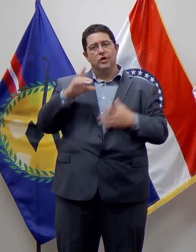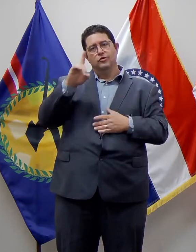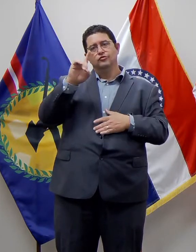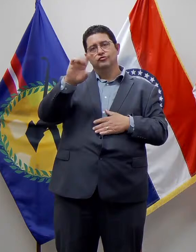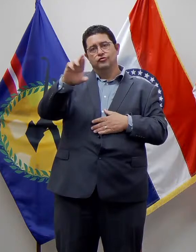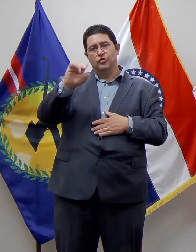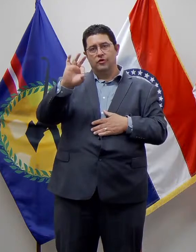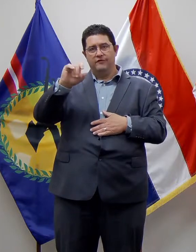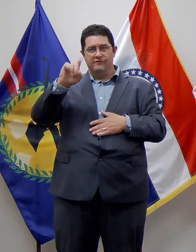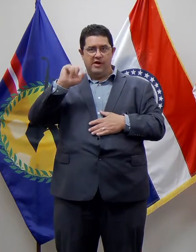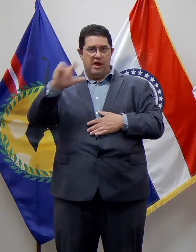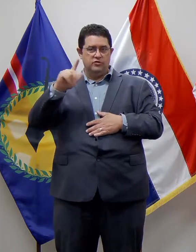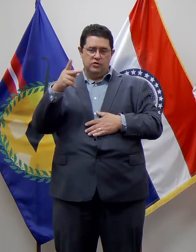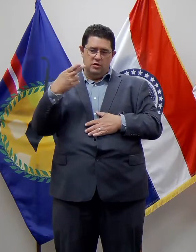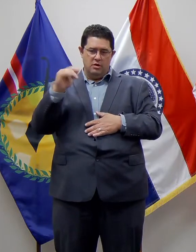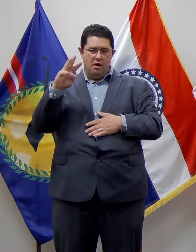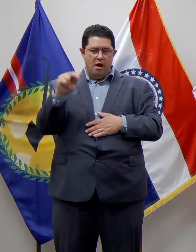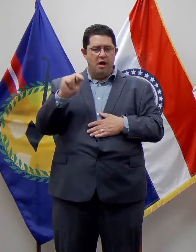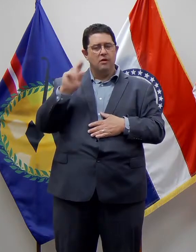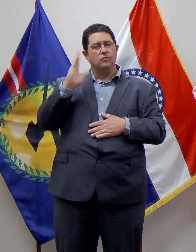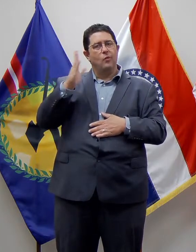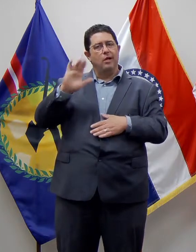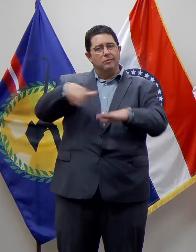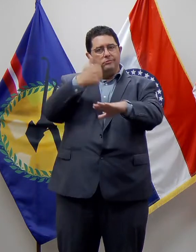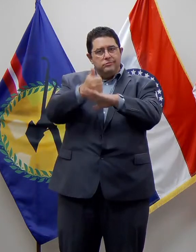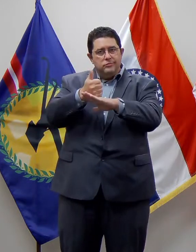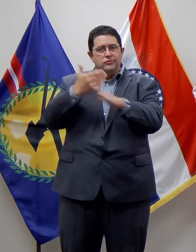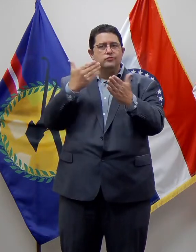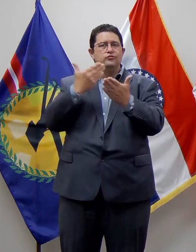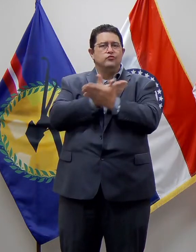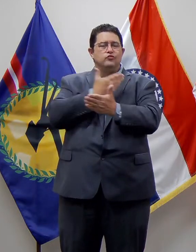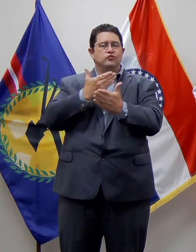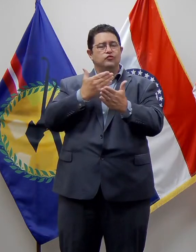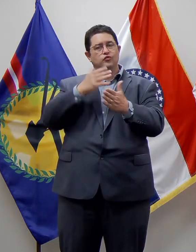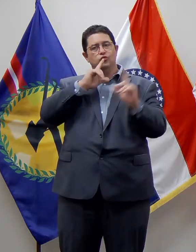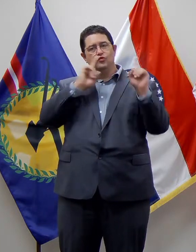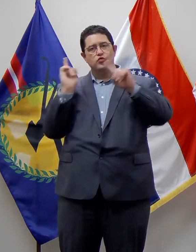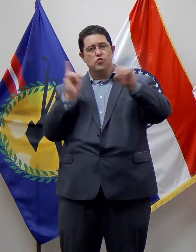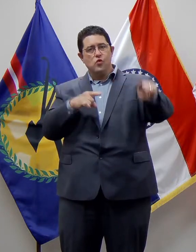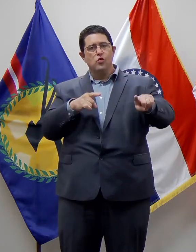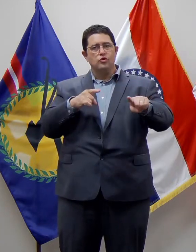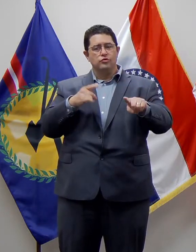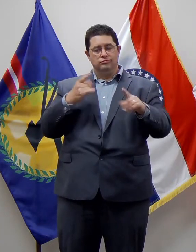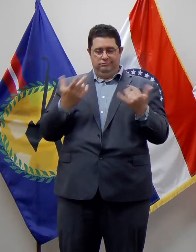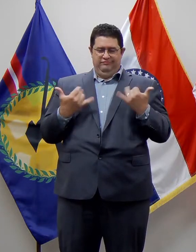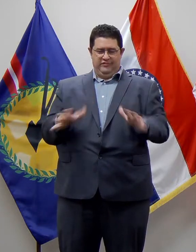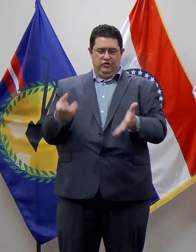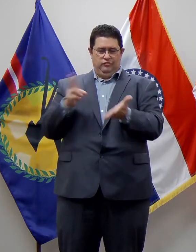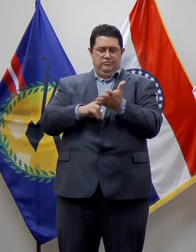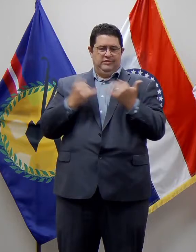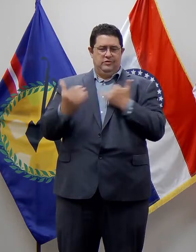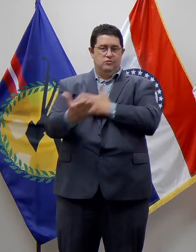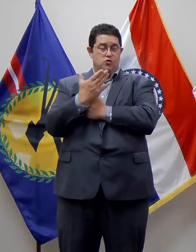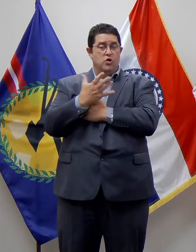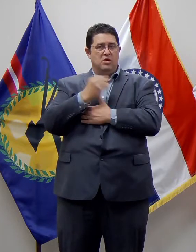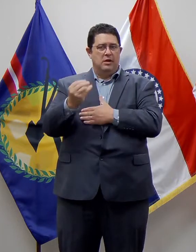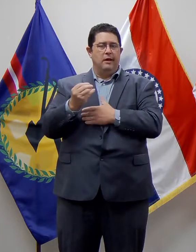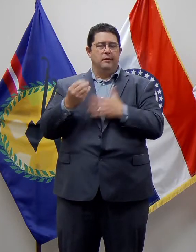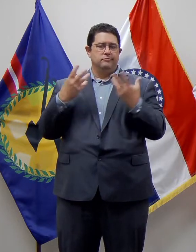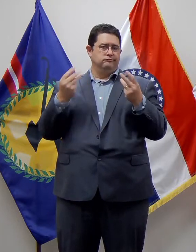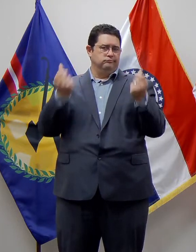put into place a new public health order requiring masks to be worn. It was signed this morning and goes into effect